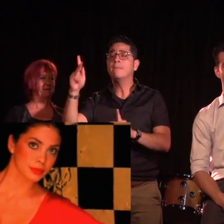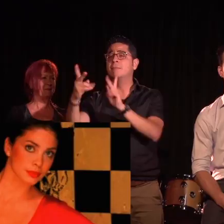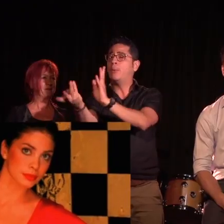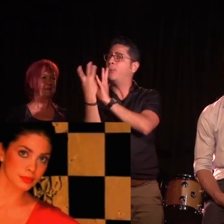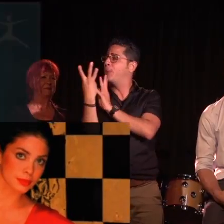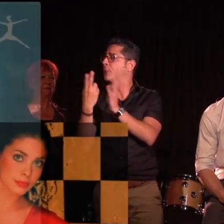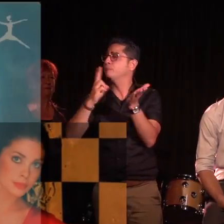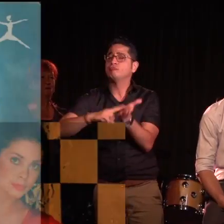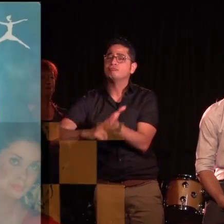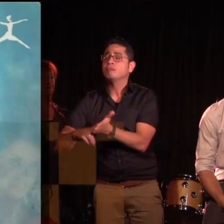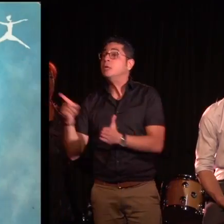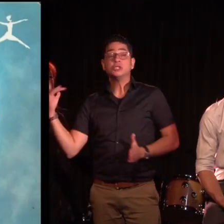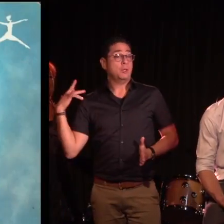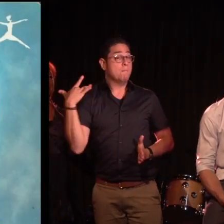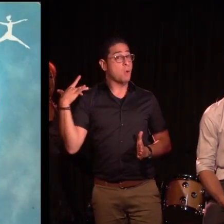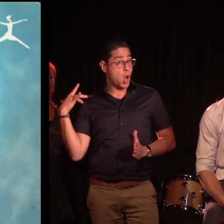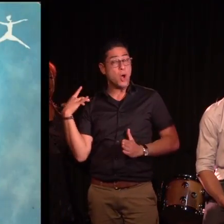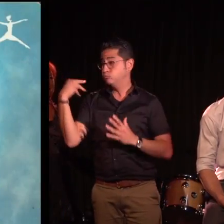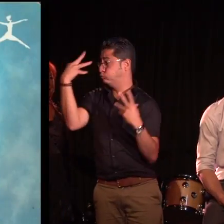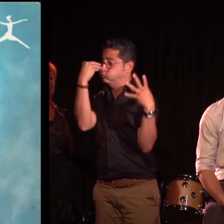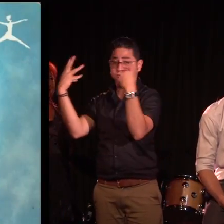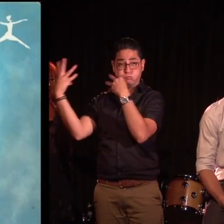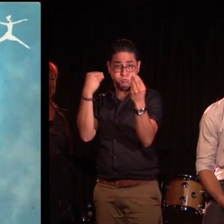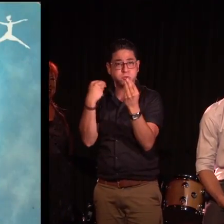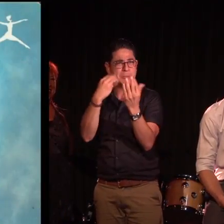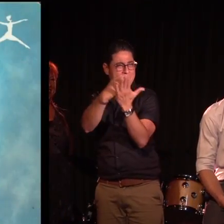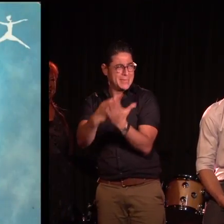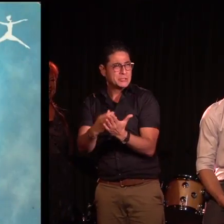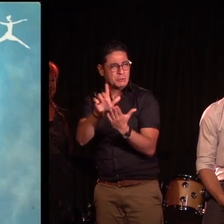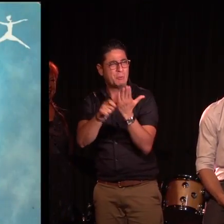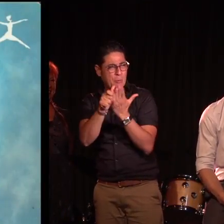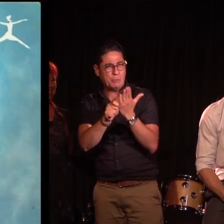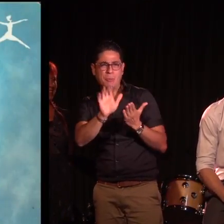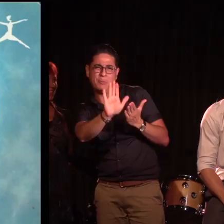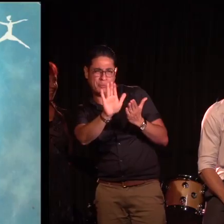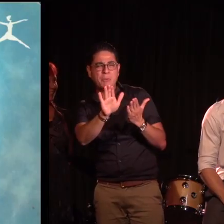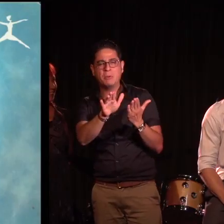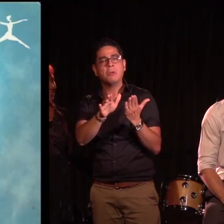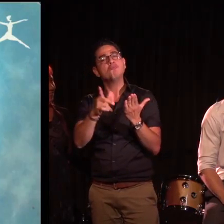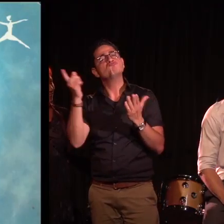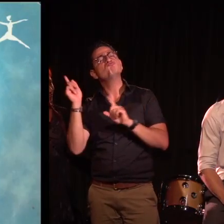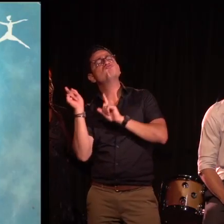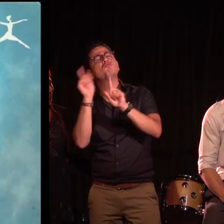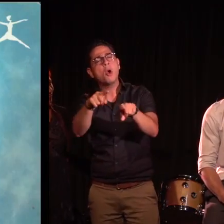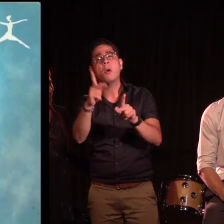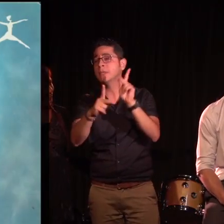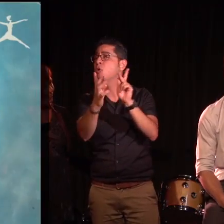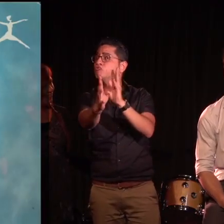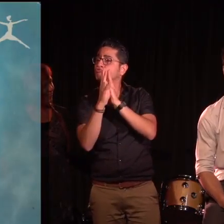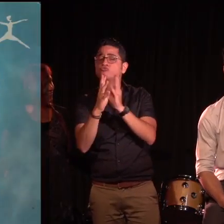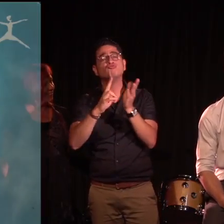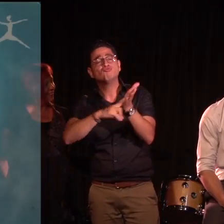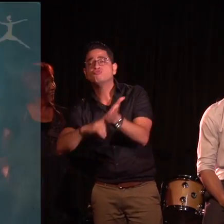Palme. Modeling the stuff, answering questions, dancing a bit. She's the model for their brochures and catalogs while